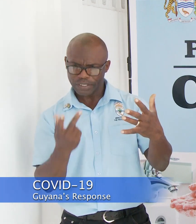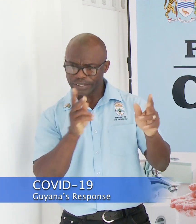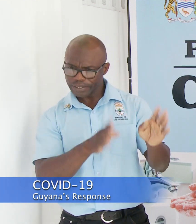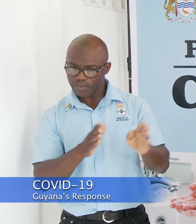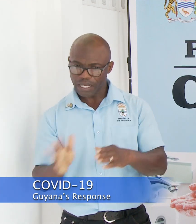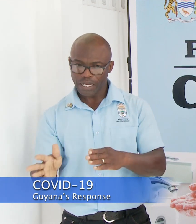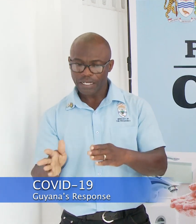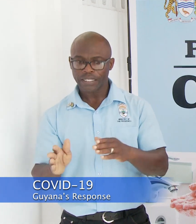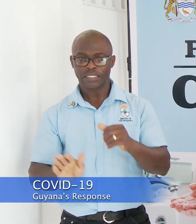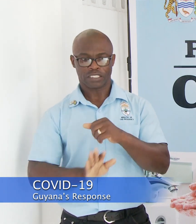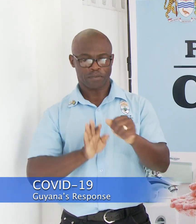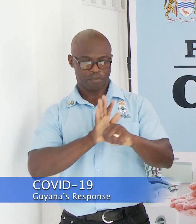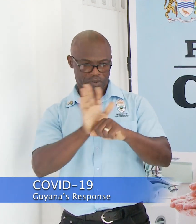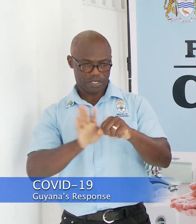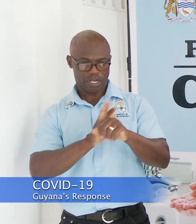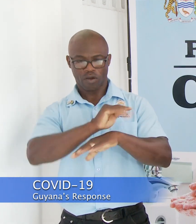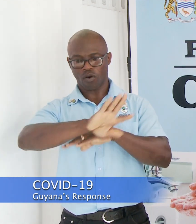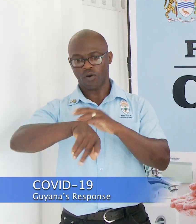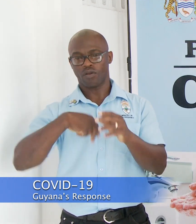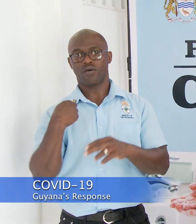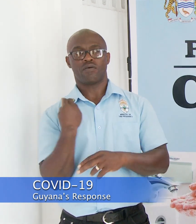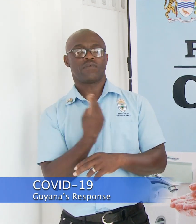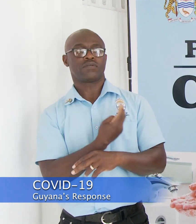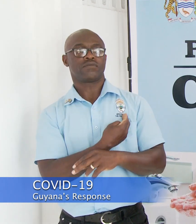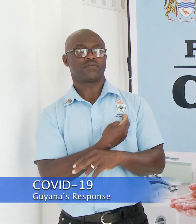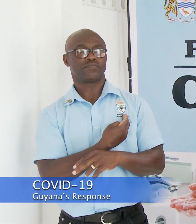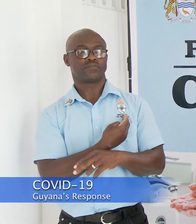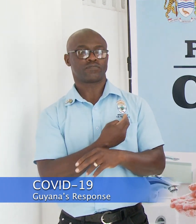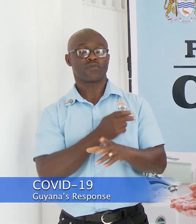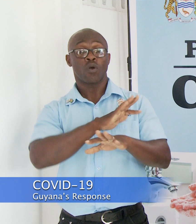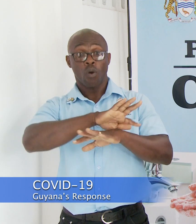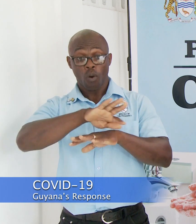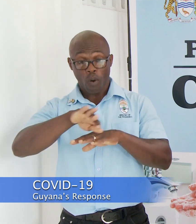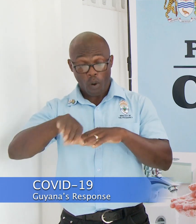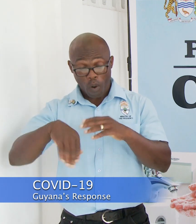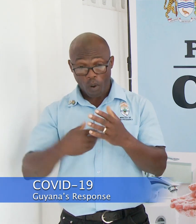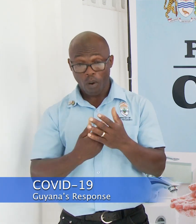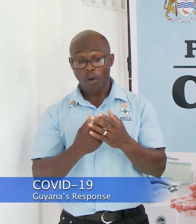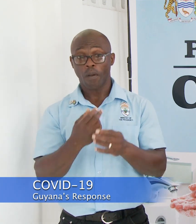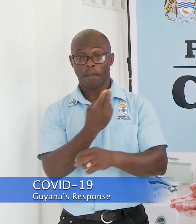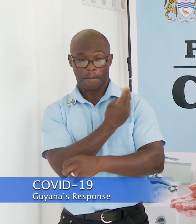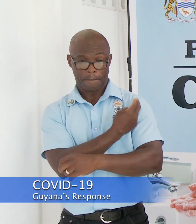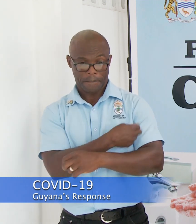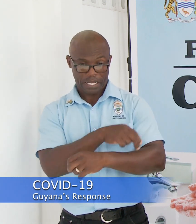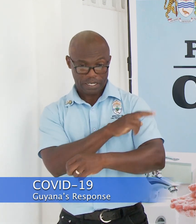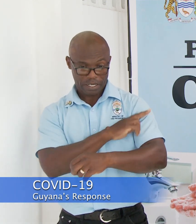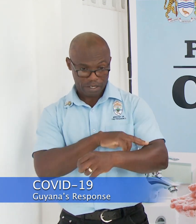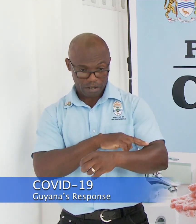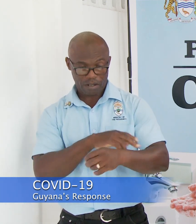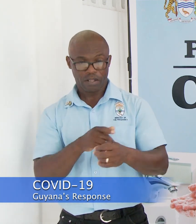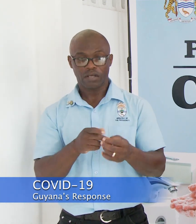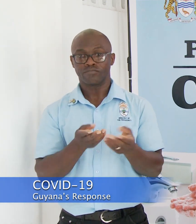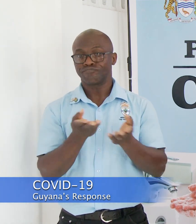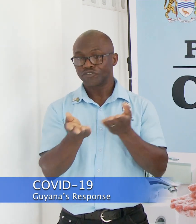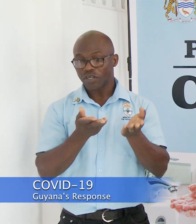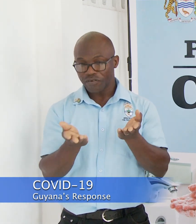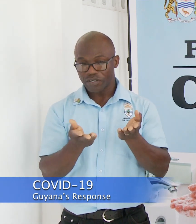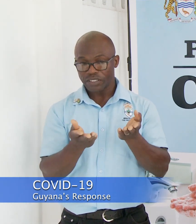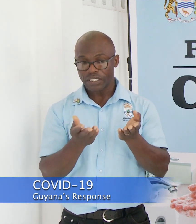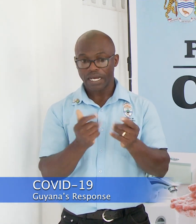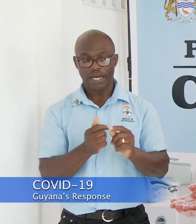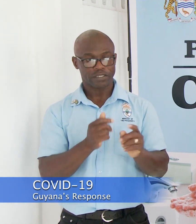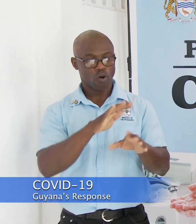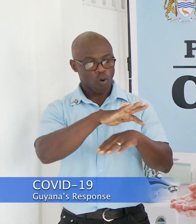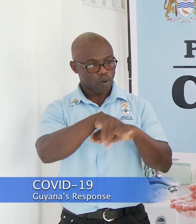to protect all of us. All medical services are catered for at our